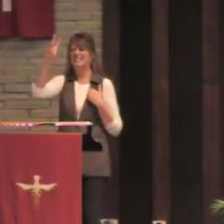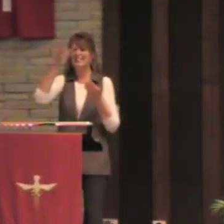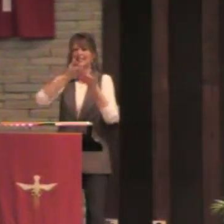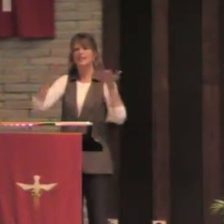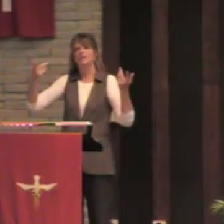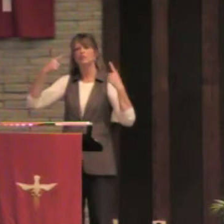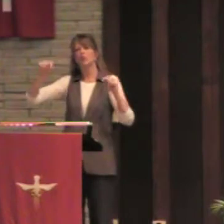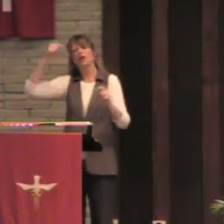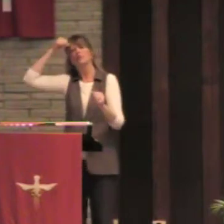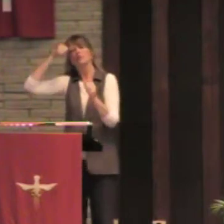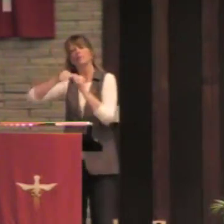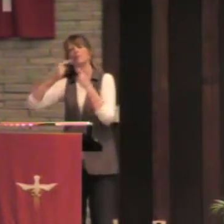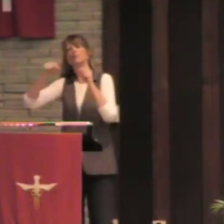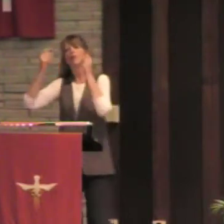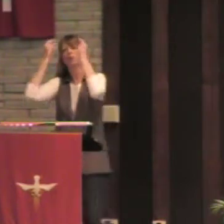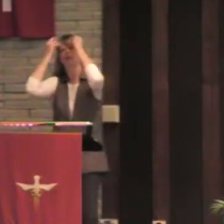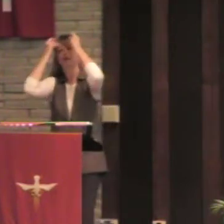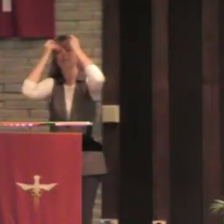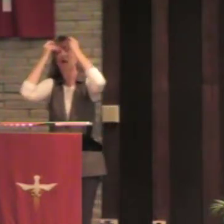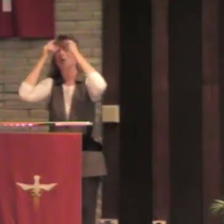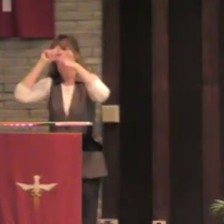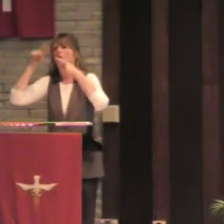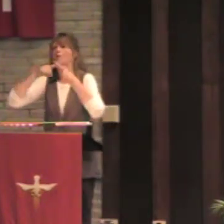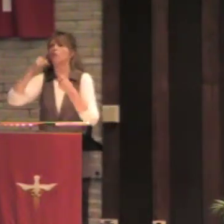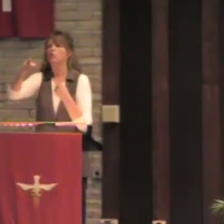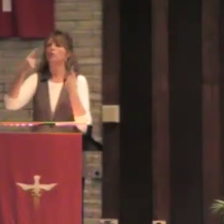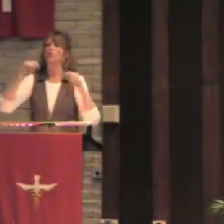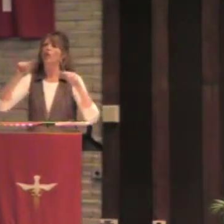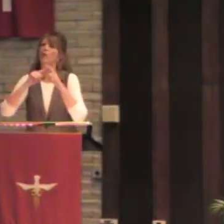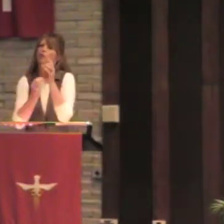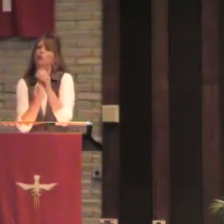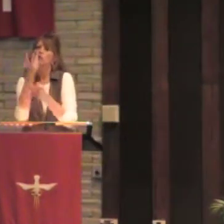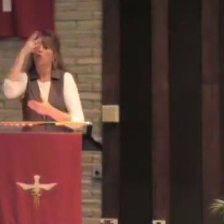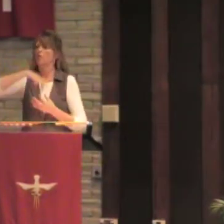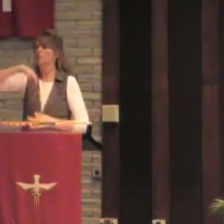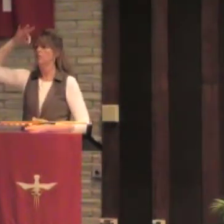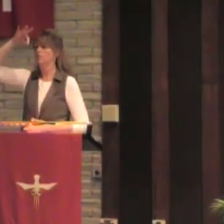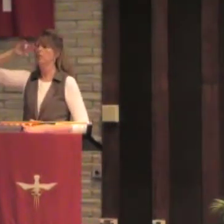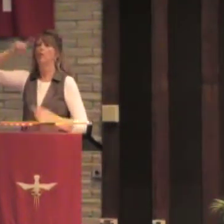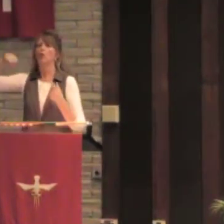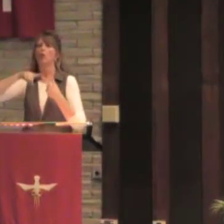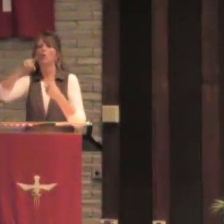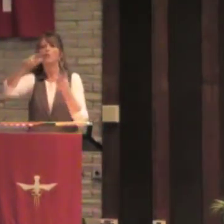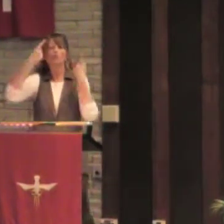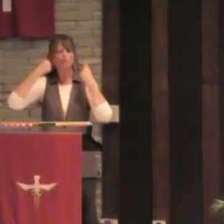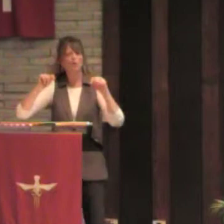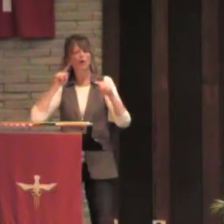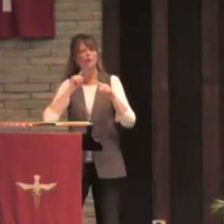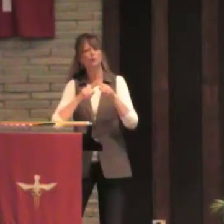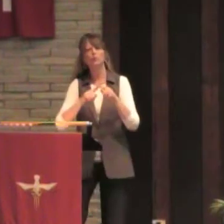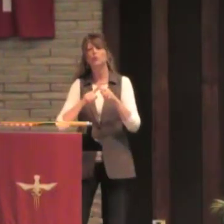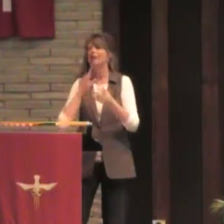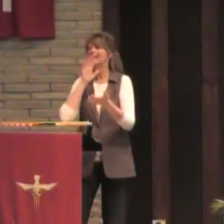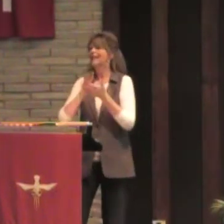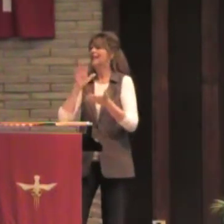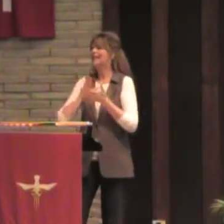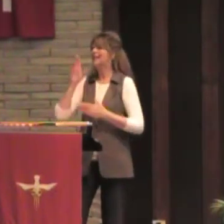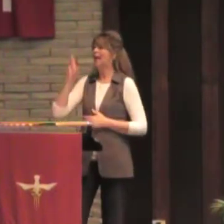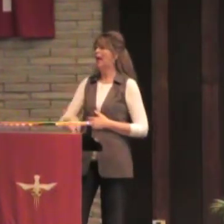in your hearts. But I do have 6 things for you to think about if you want to grow spiritually and if you're